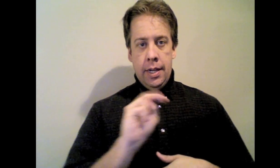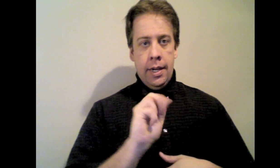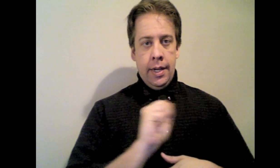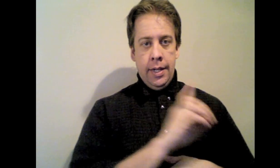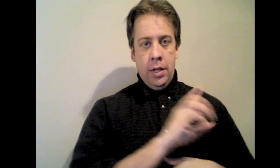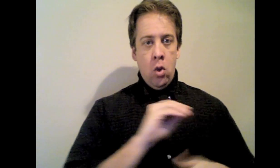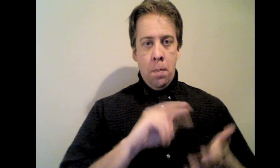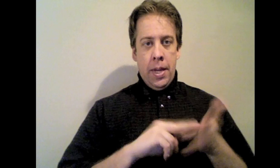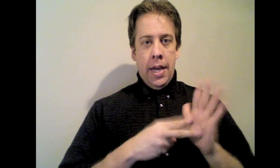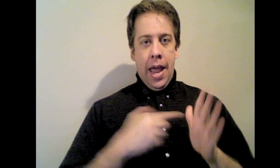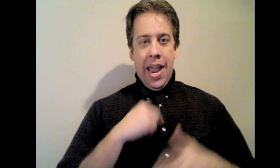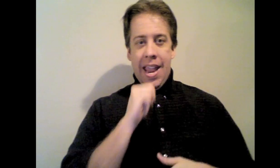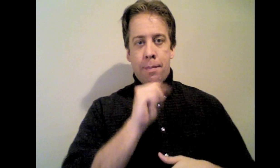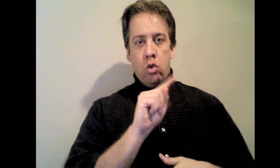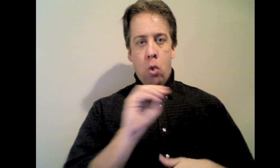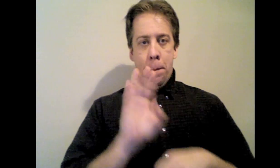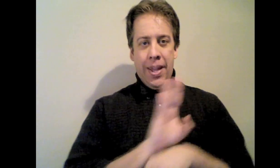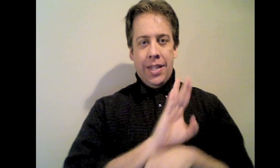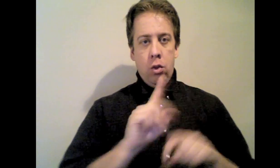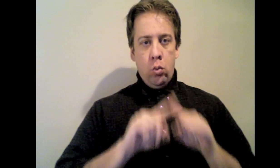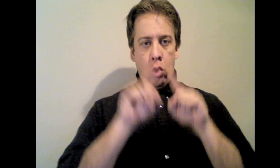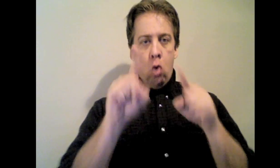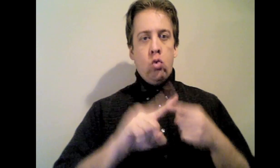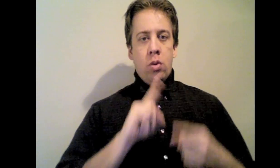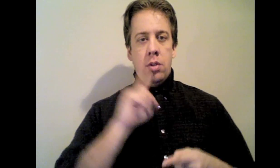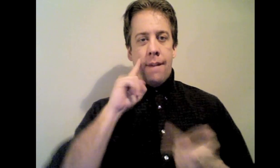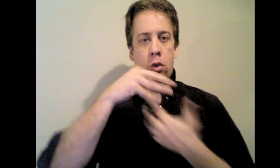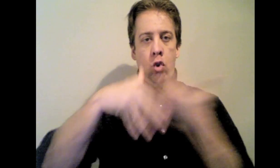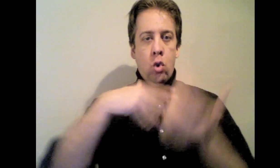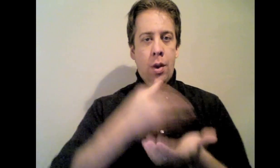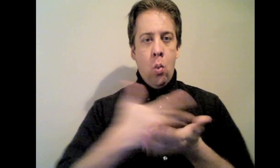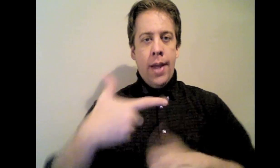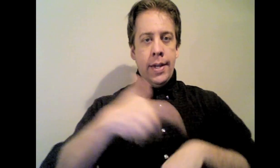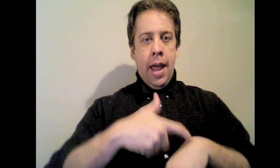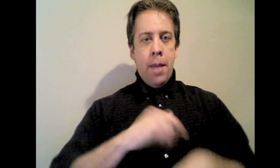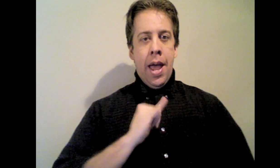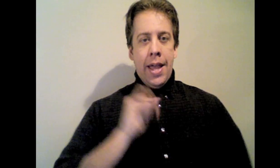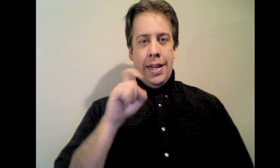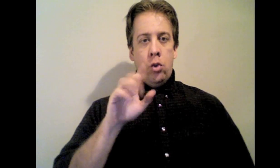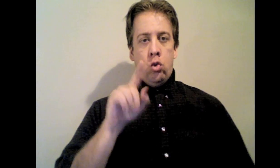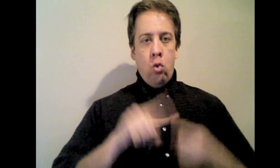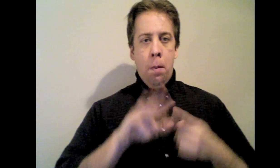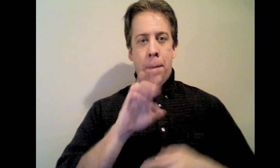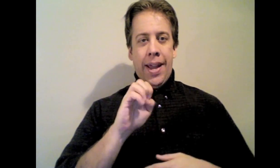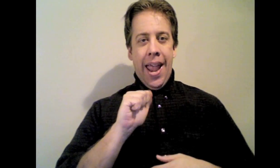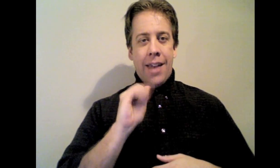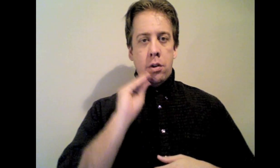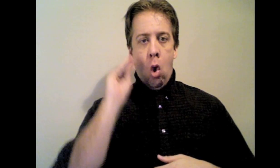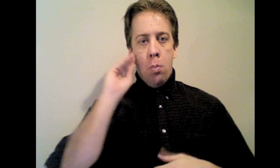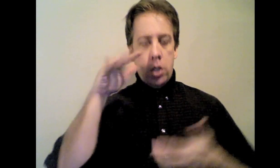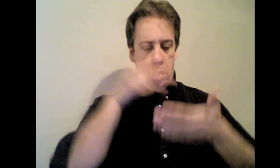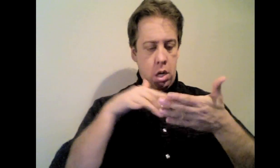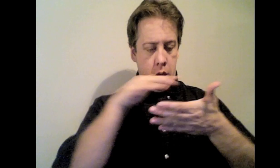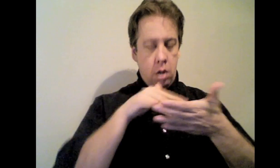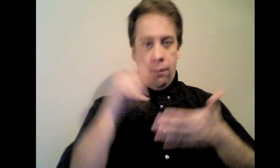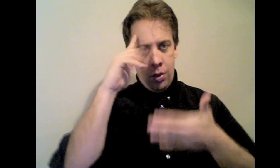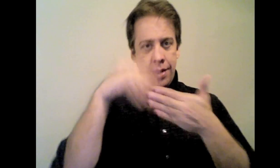ICCICT NIC NAD, which means I am too busy to go to deaf socials and waste time just chatting. I need to be at home studying